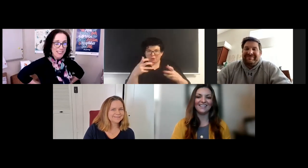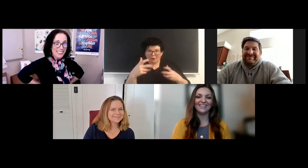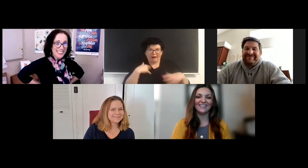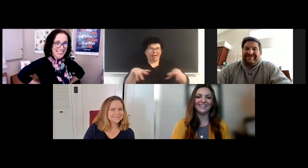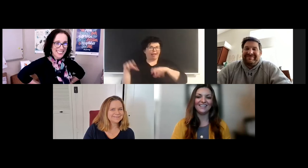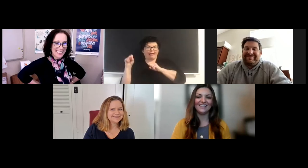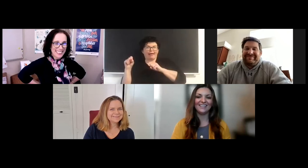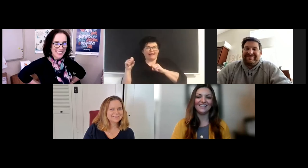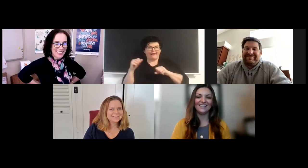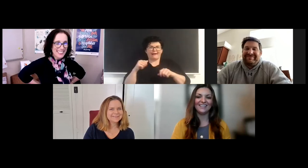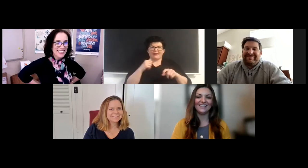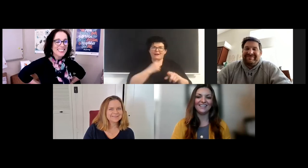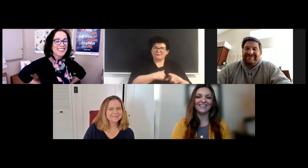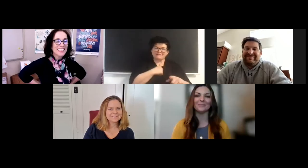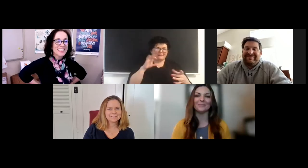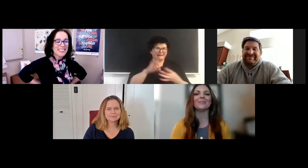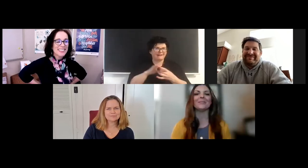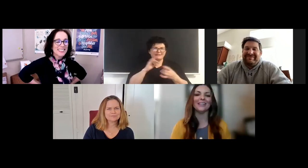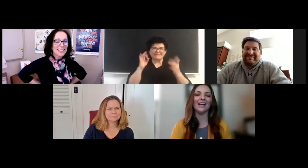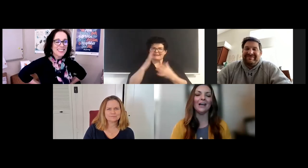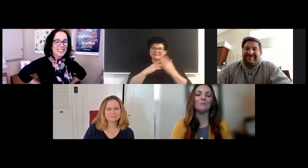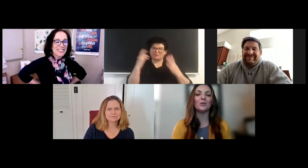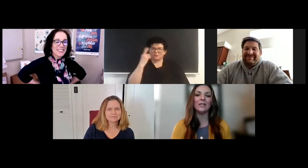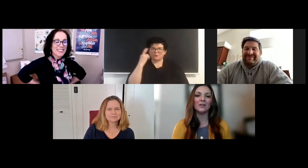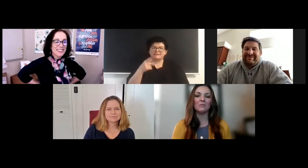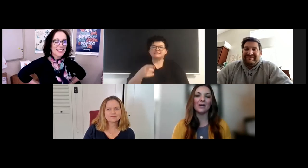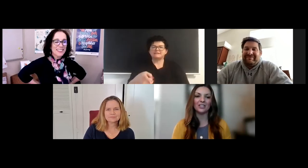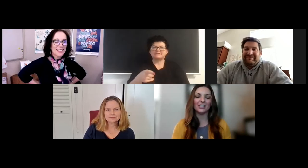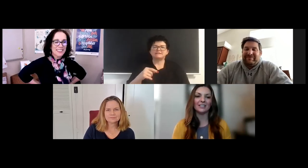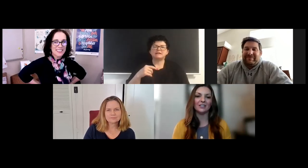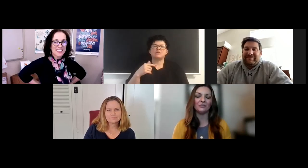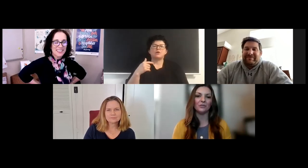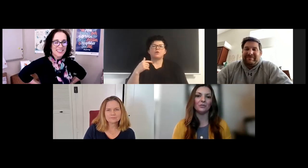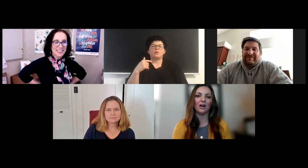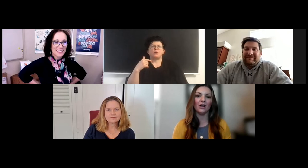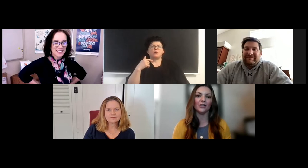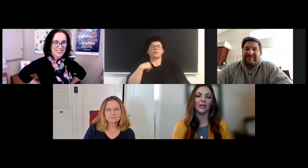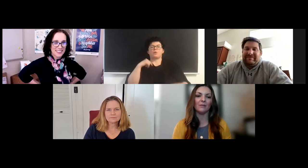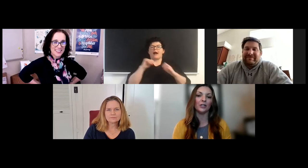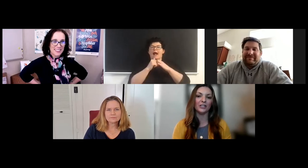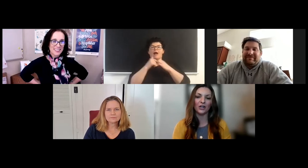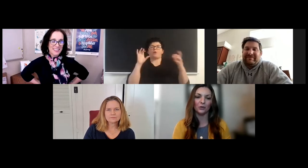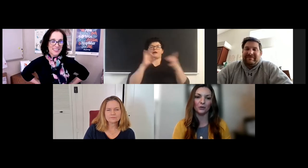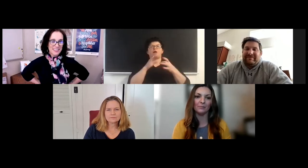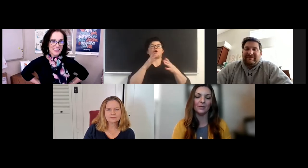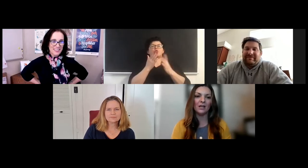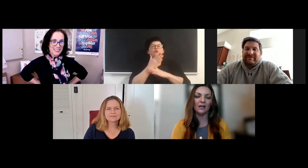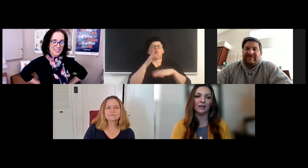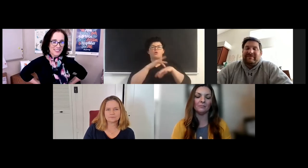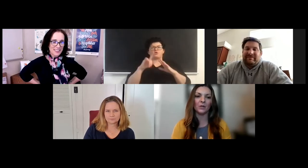Yeah, I know. I'm sorry. The connection is terrible for some reason. So we were actually connected through our Early Start